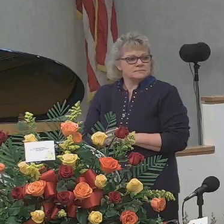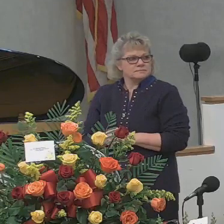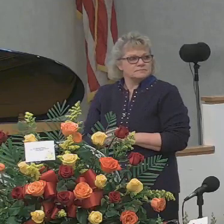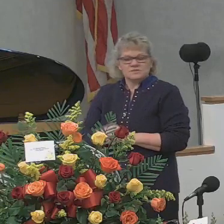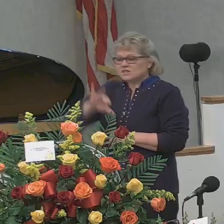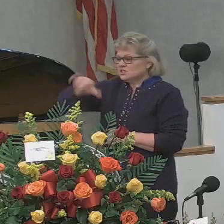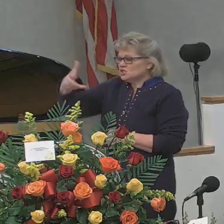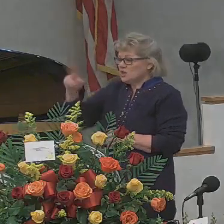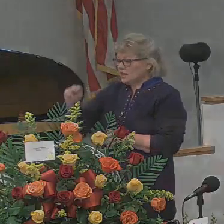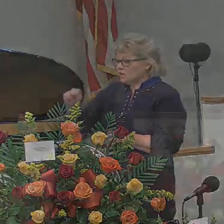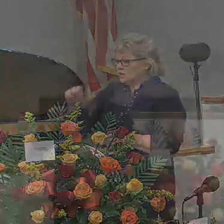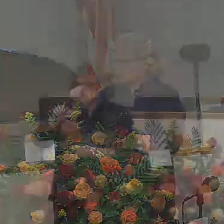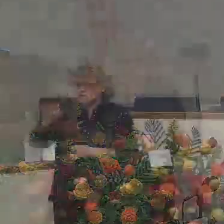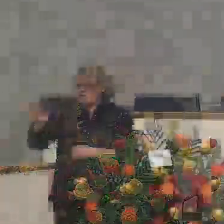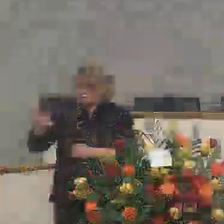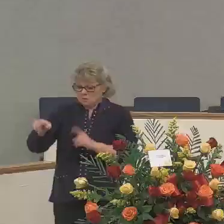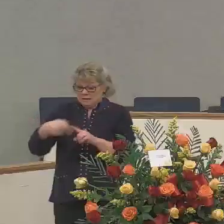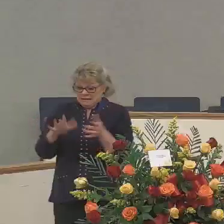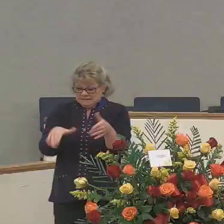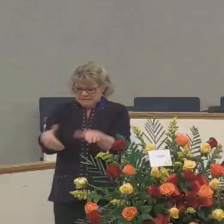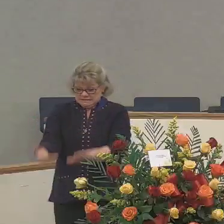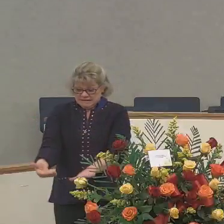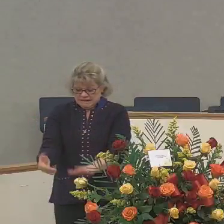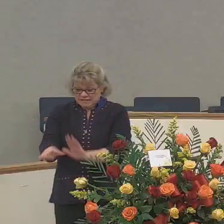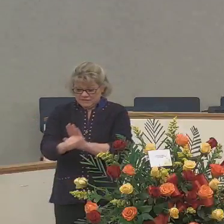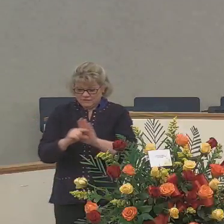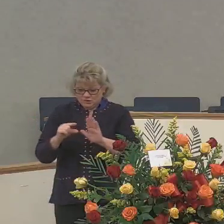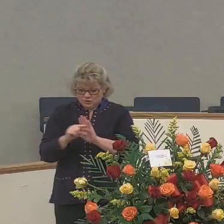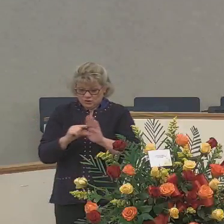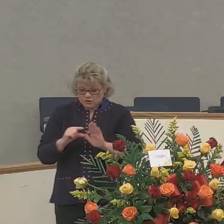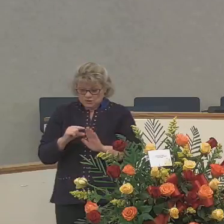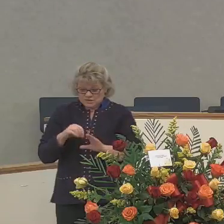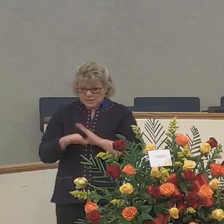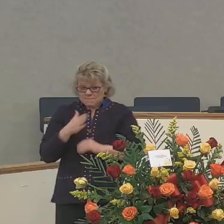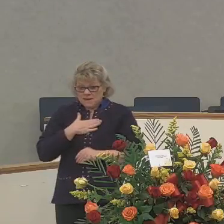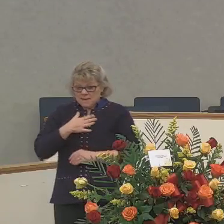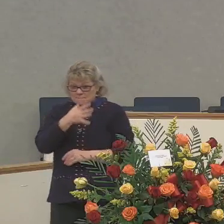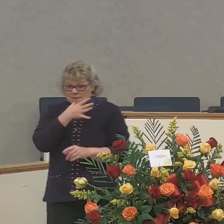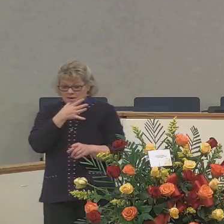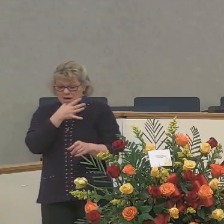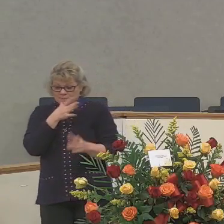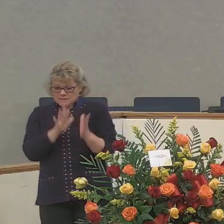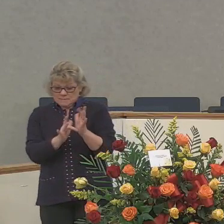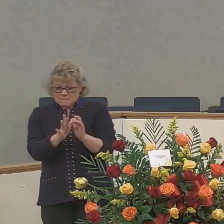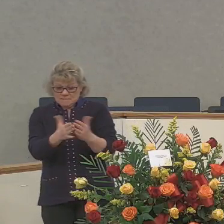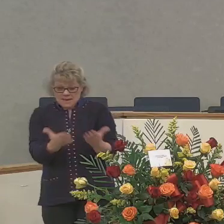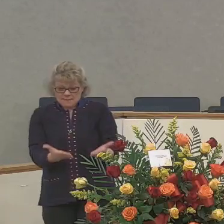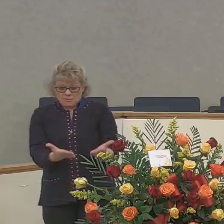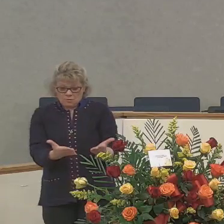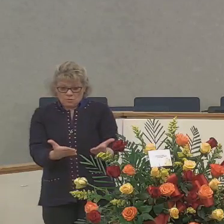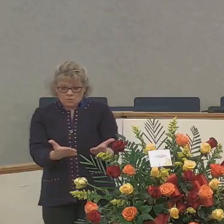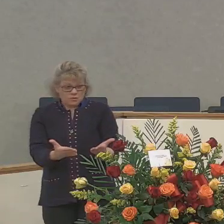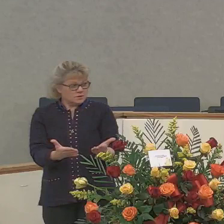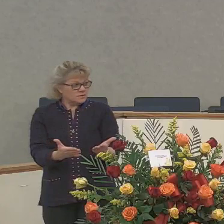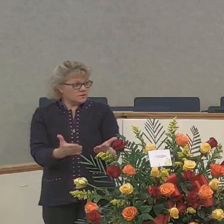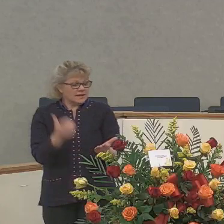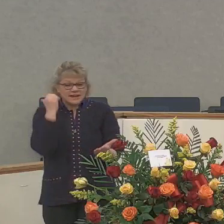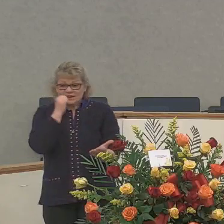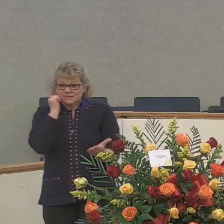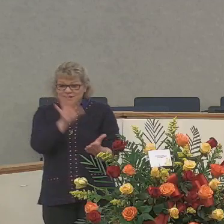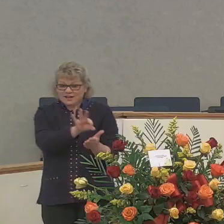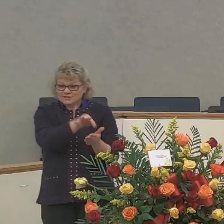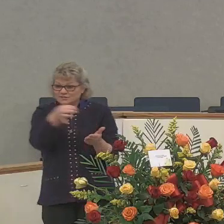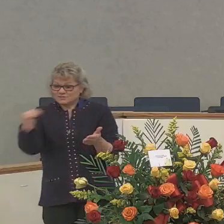On January 24th, when he passed away, there was a verse in my mom's Bible, a verse thing that she tears off every